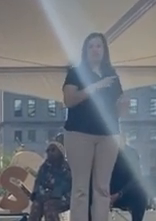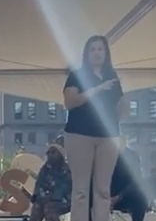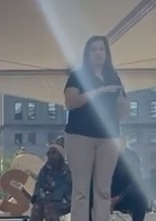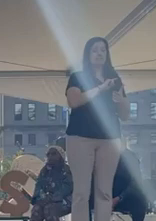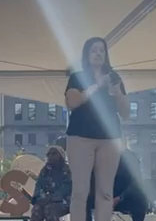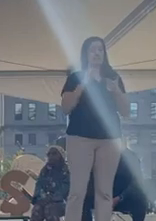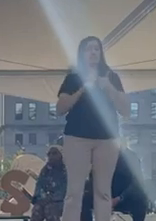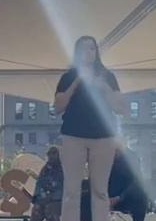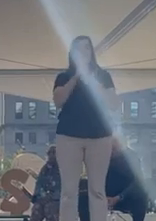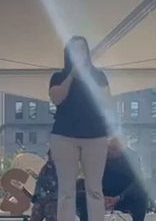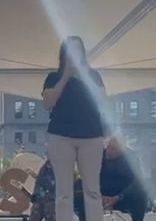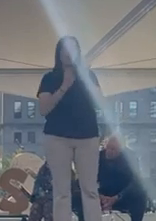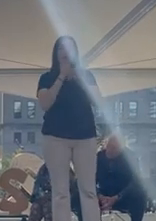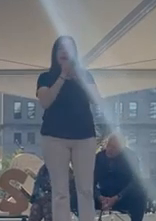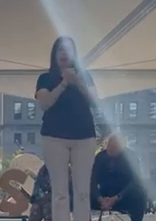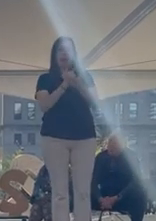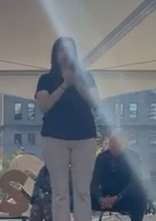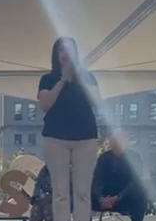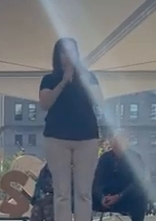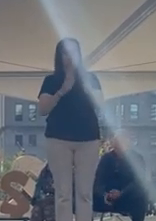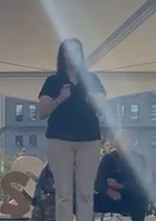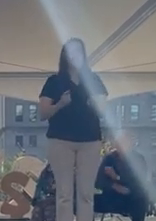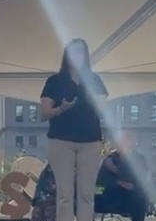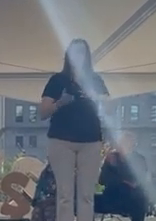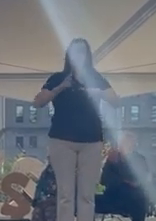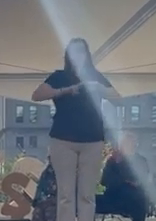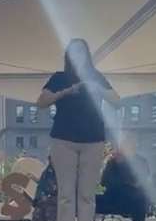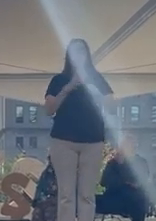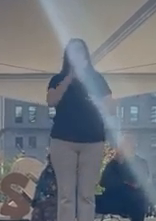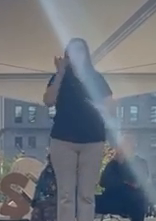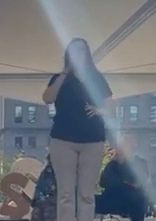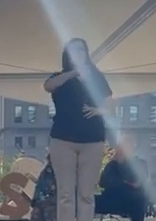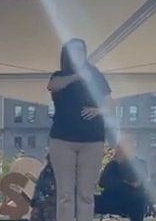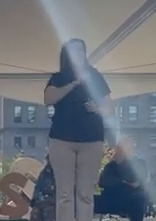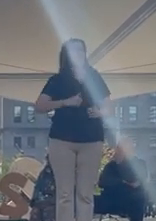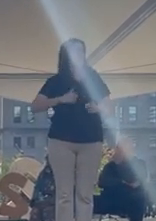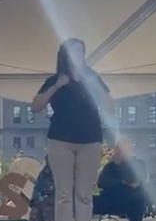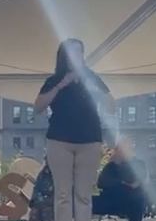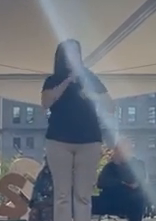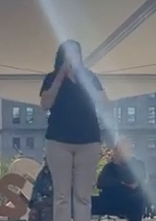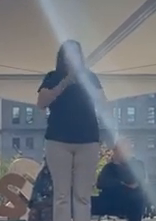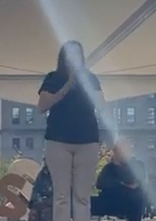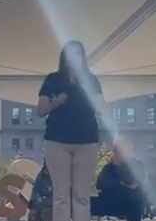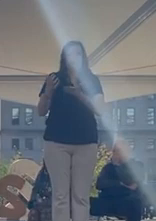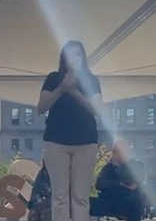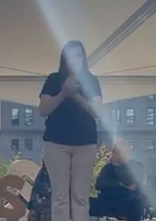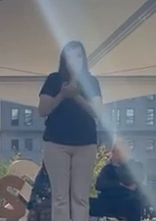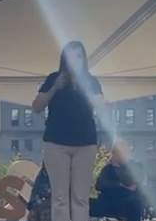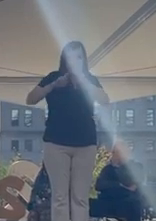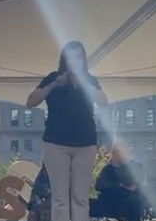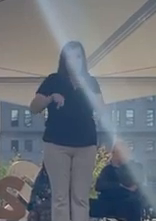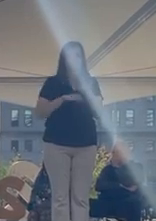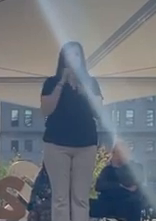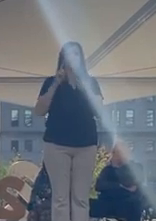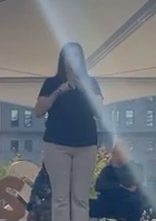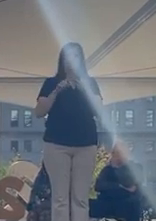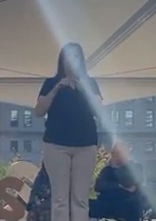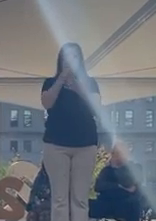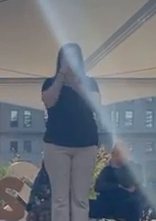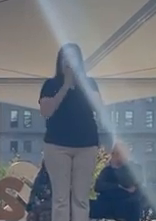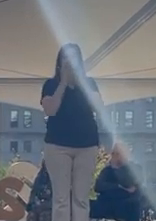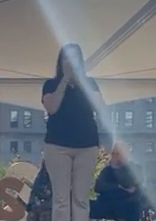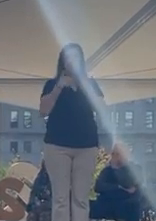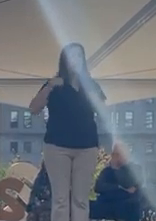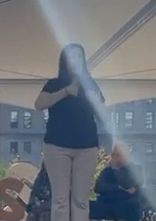arts help contribute to quality of life and economic growth. The arts help us to inform,